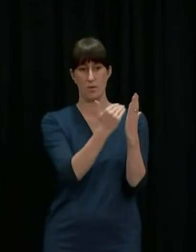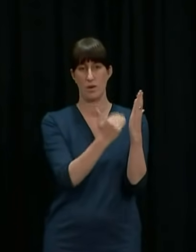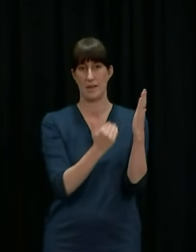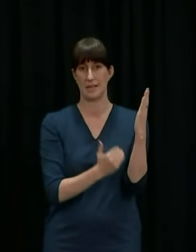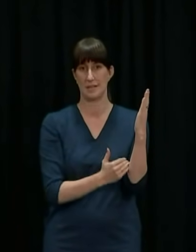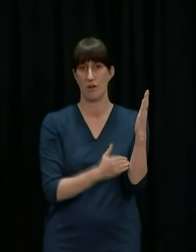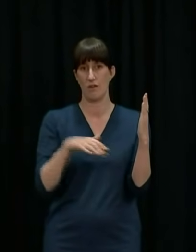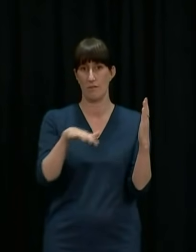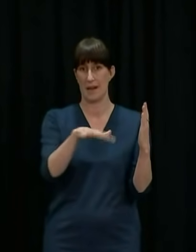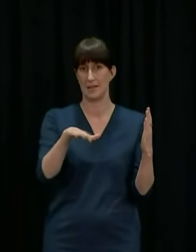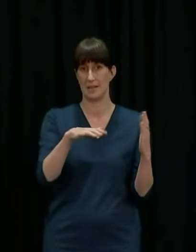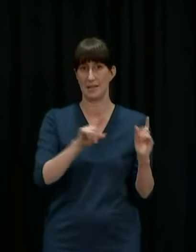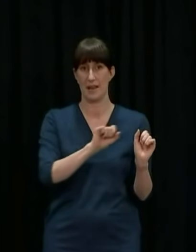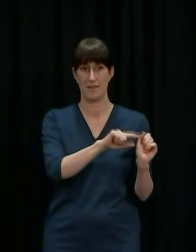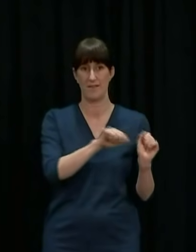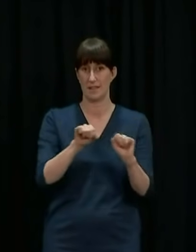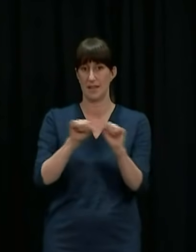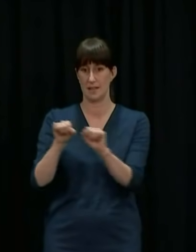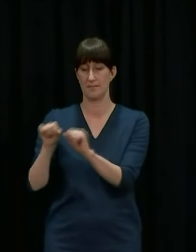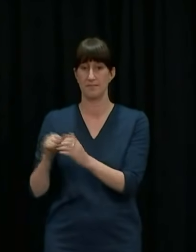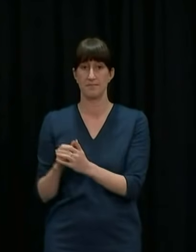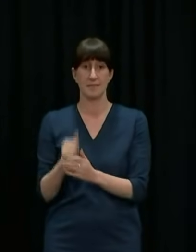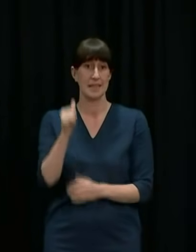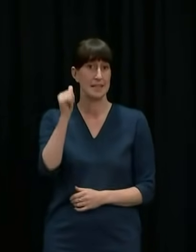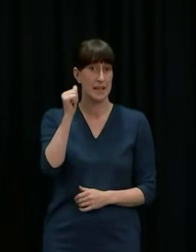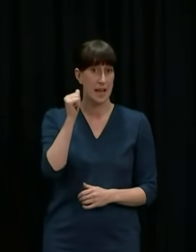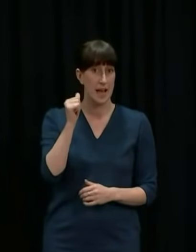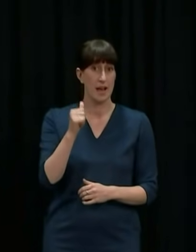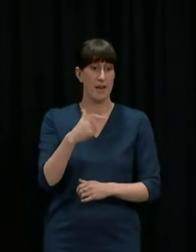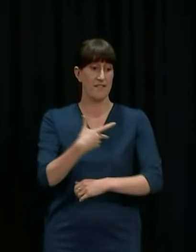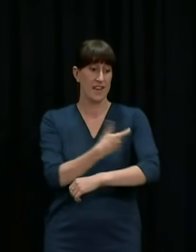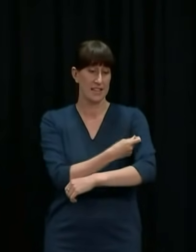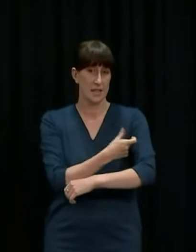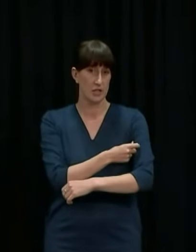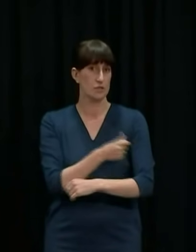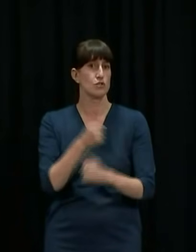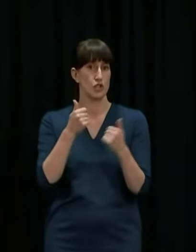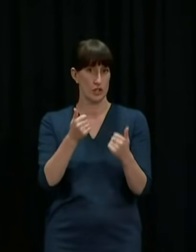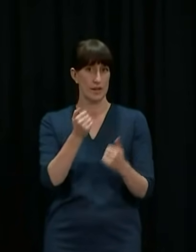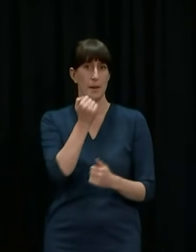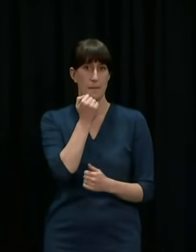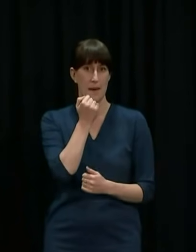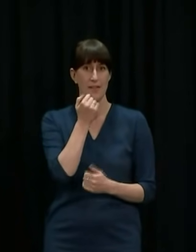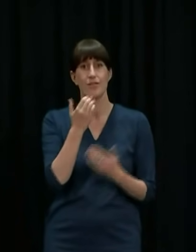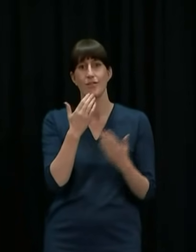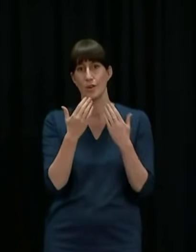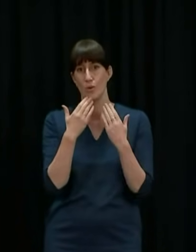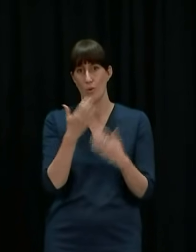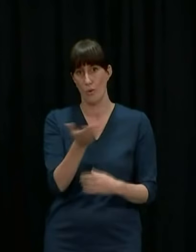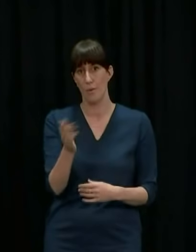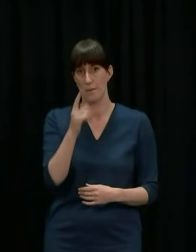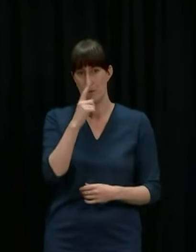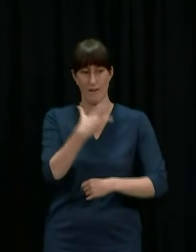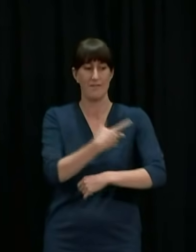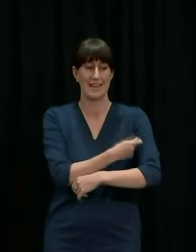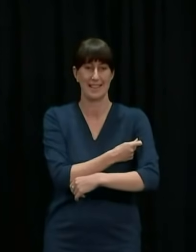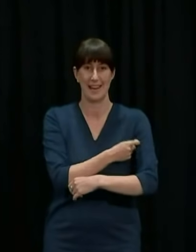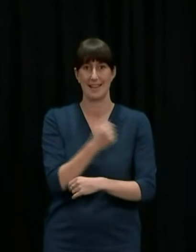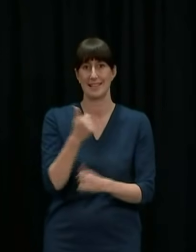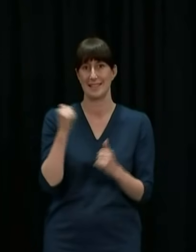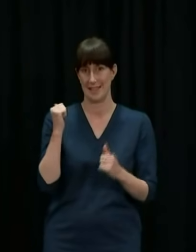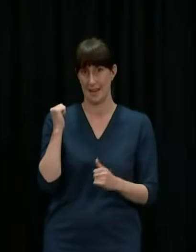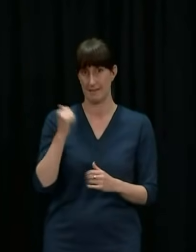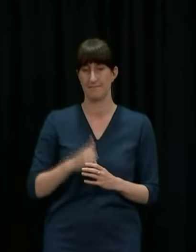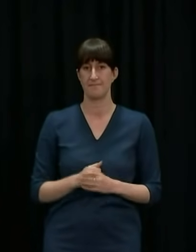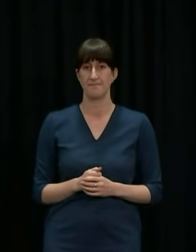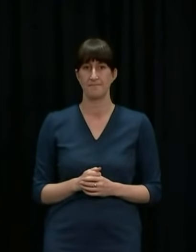Great vaccination rates across Waikato again yesterday, so thank you to everybody there who was coming out to be vaccinated.